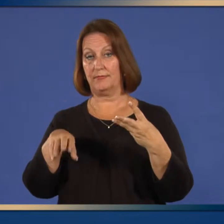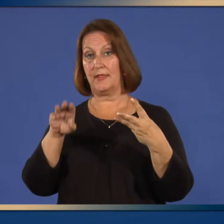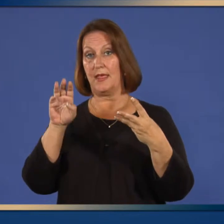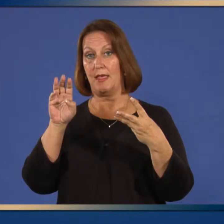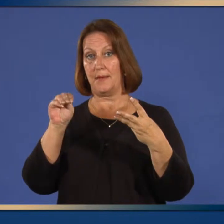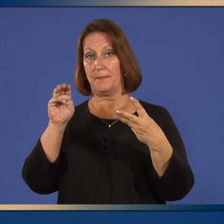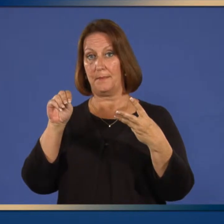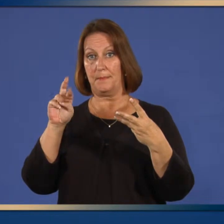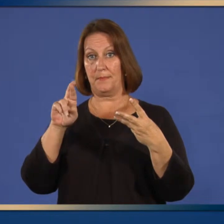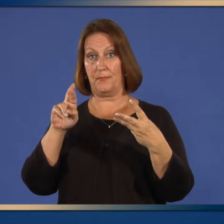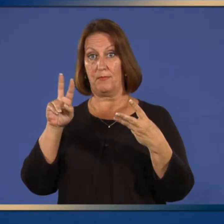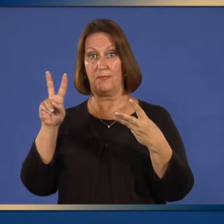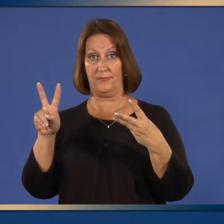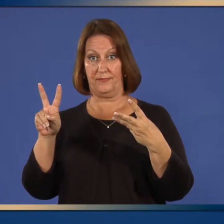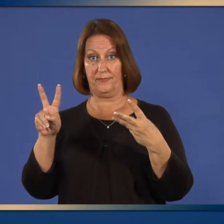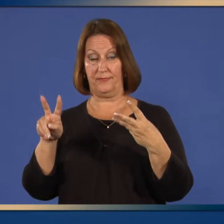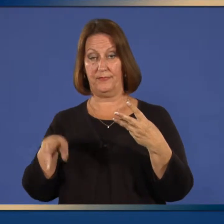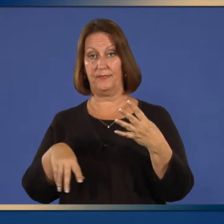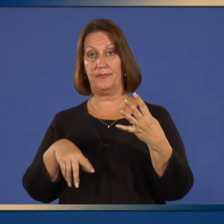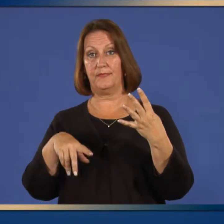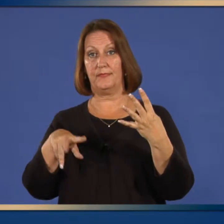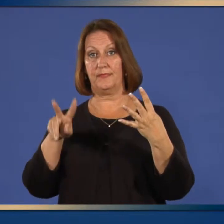MMR,